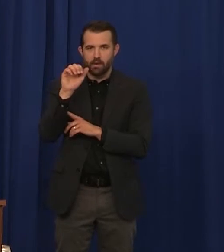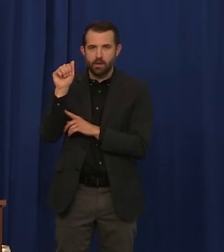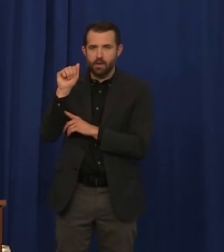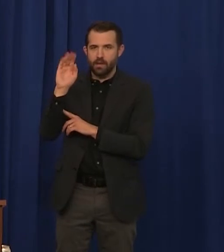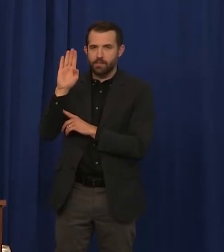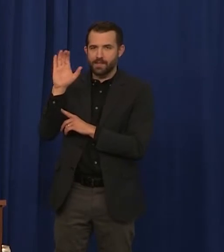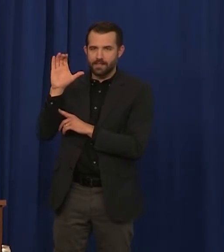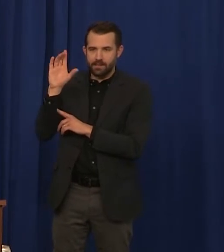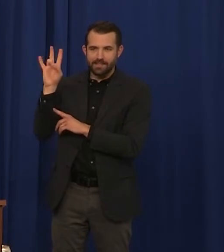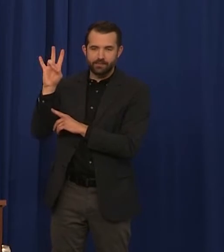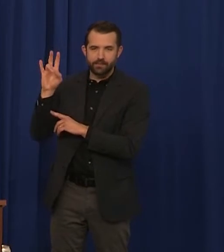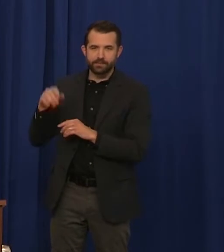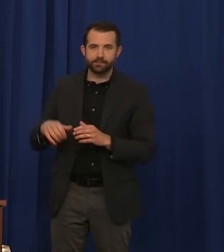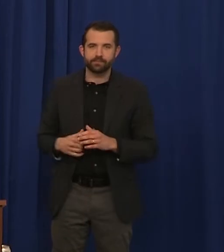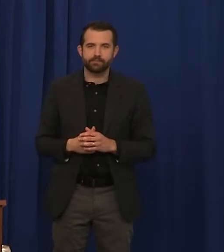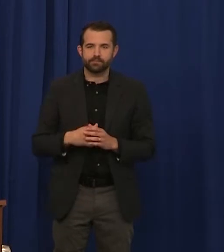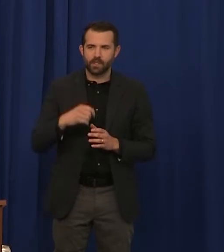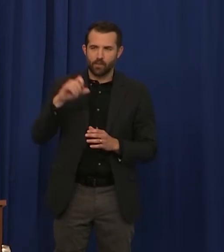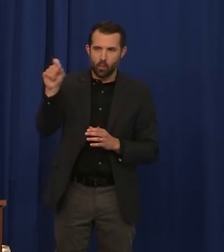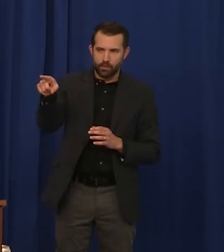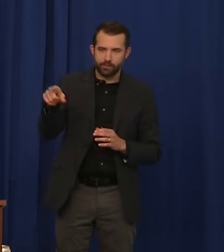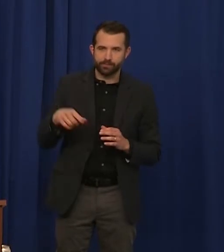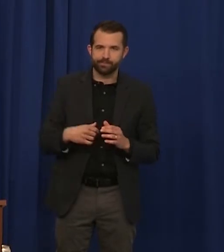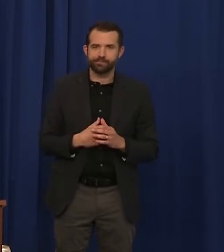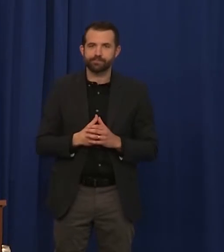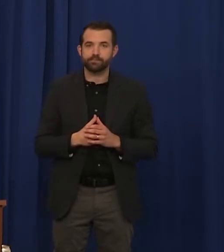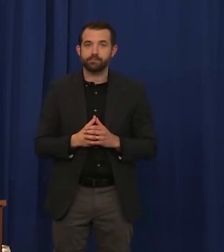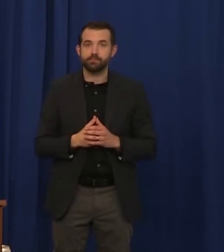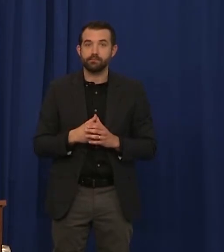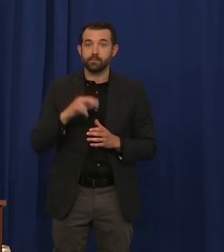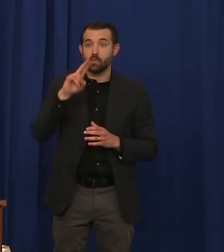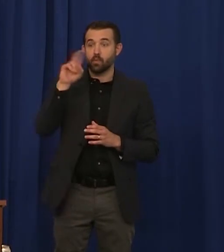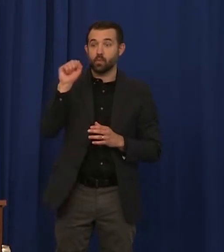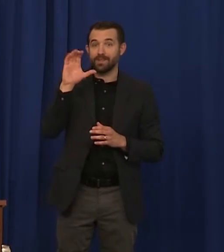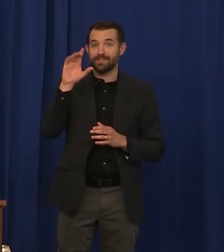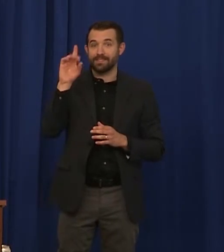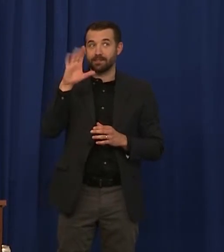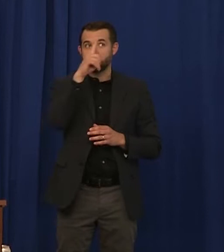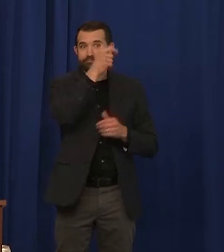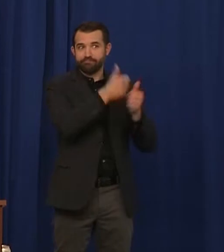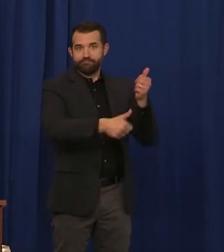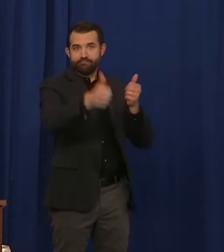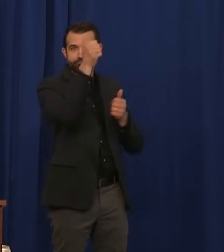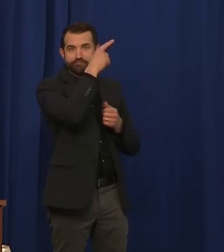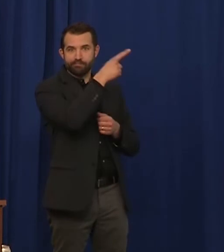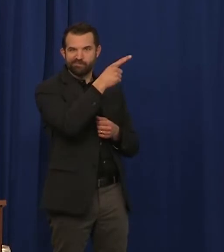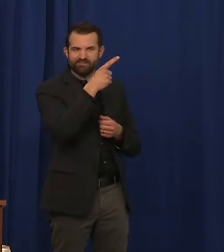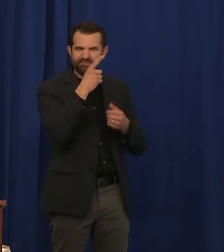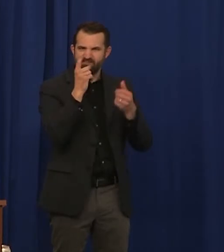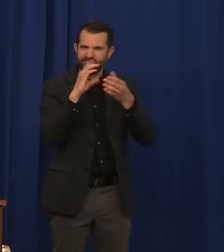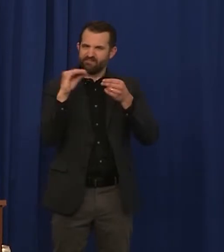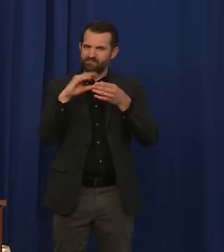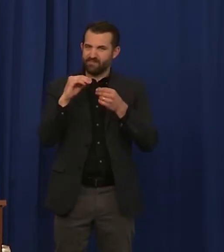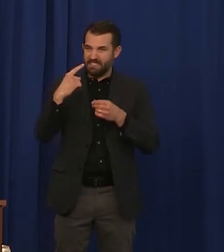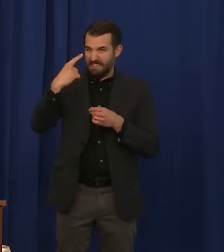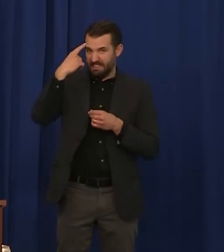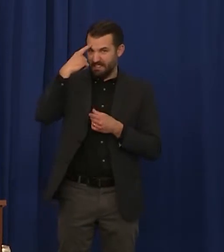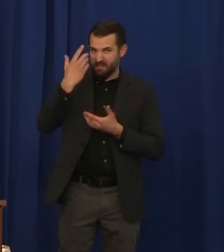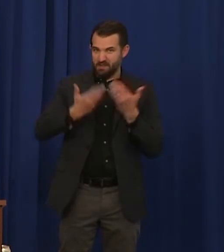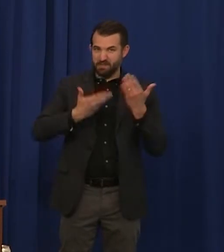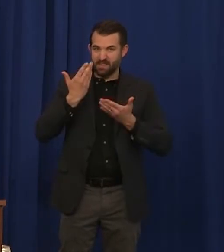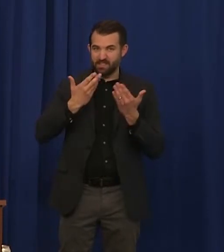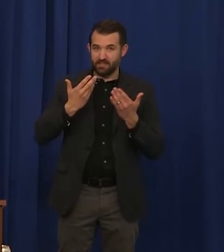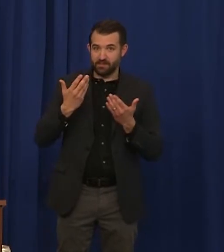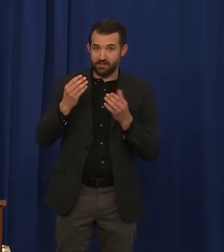question's for you. The U.S. CDC director talked a couple days ago of a possible, looking into the future, of a second wave with the